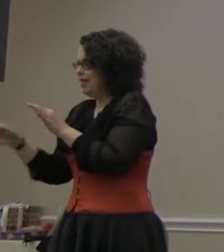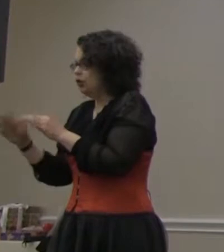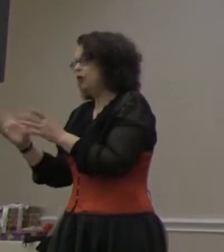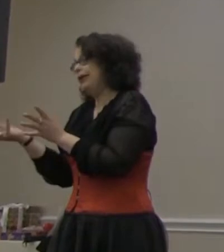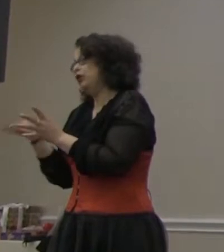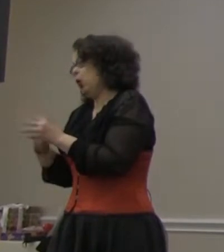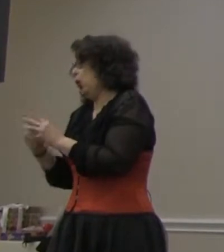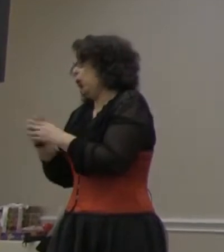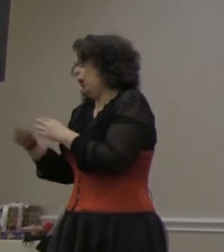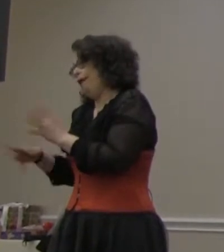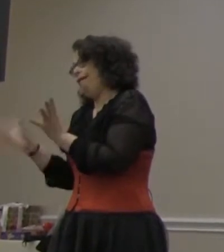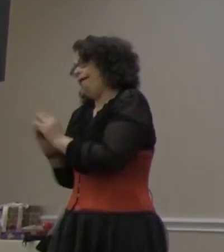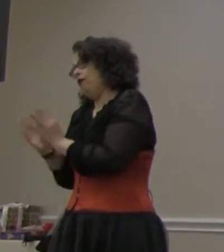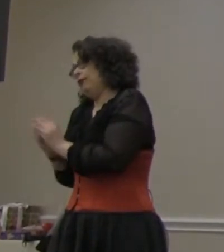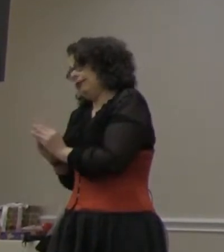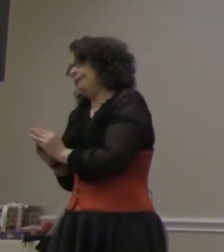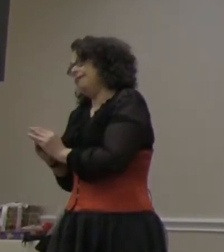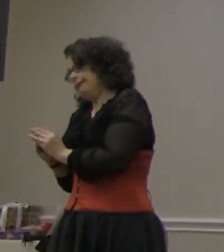weekend conference.